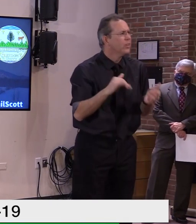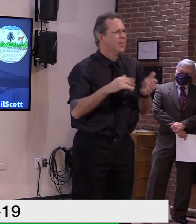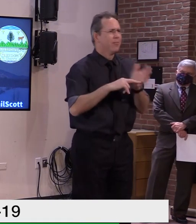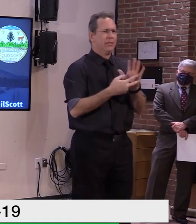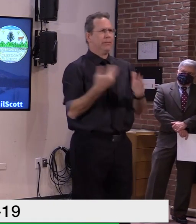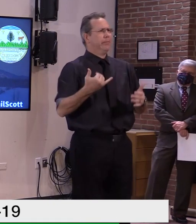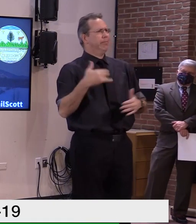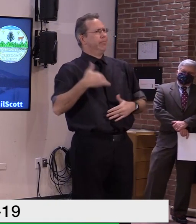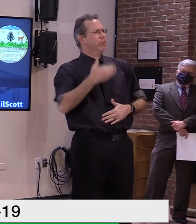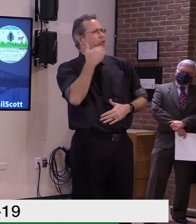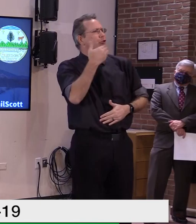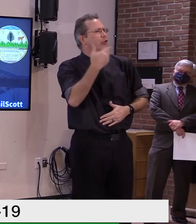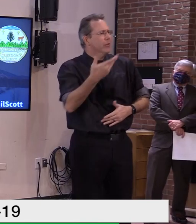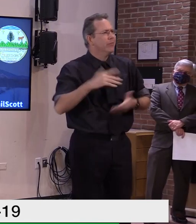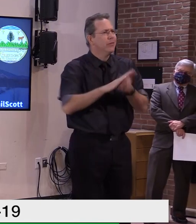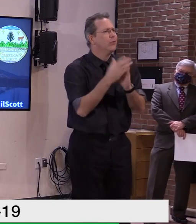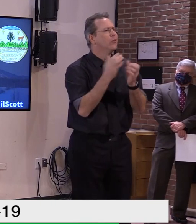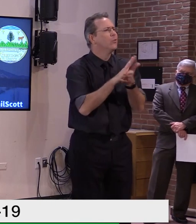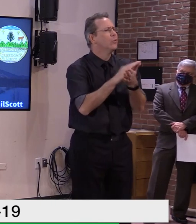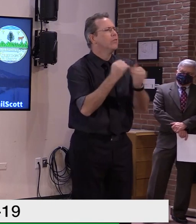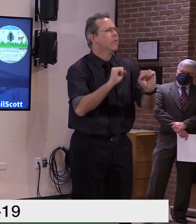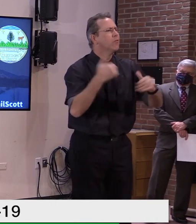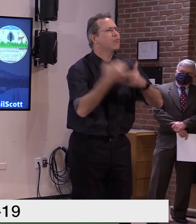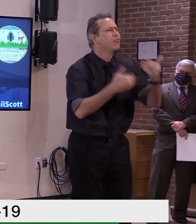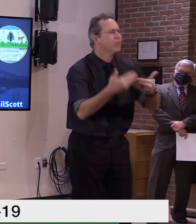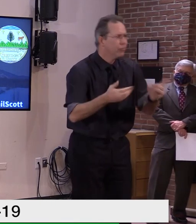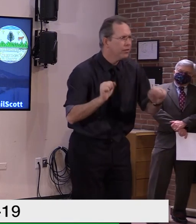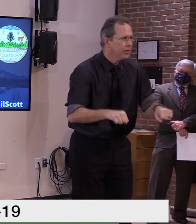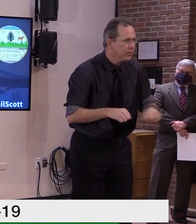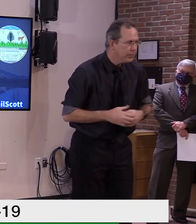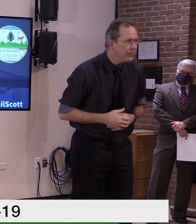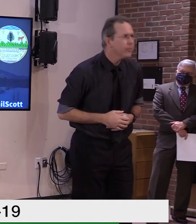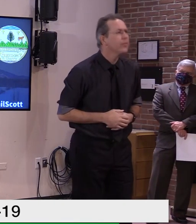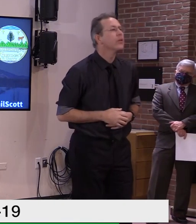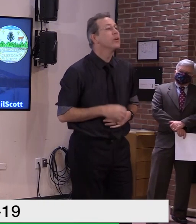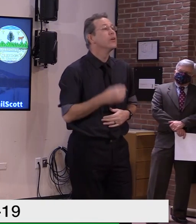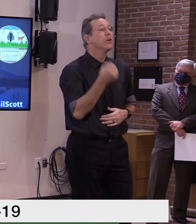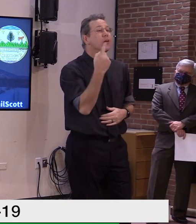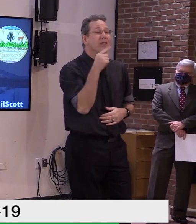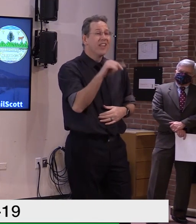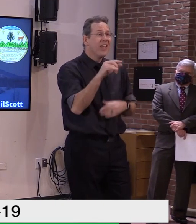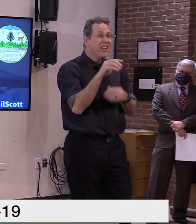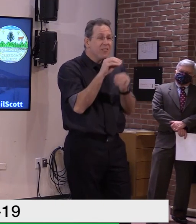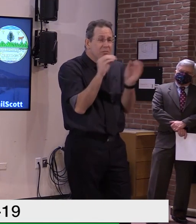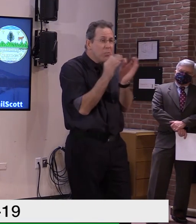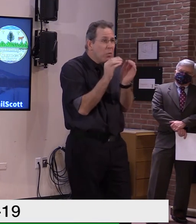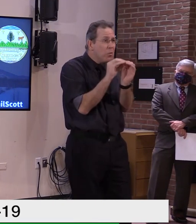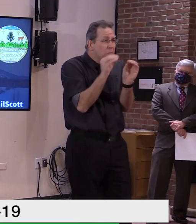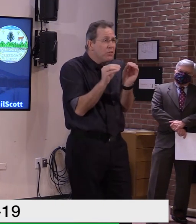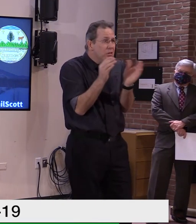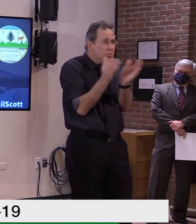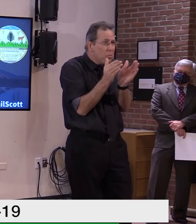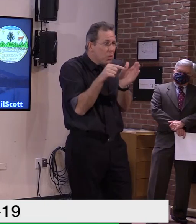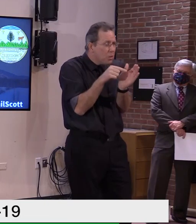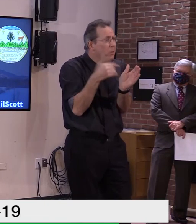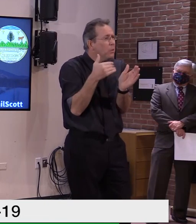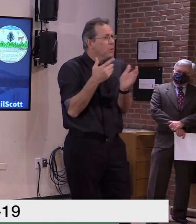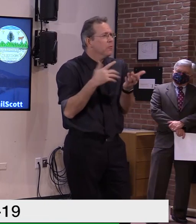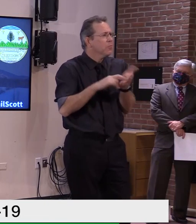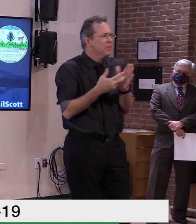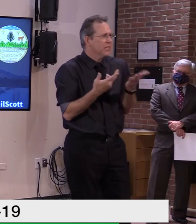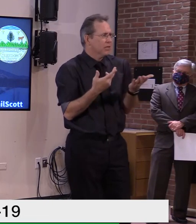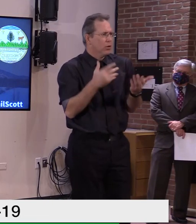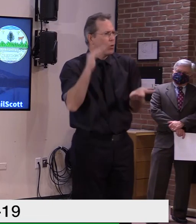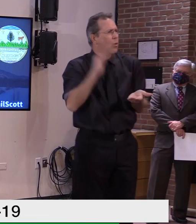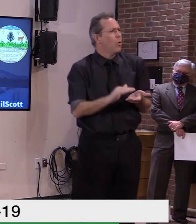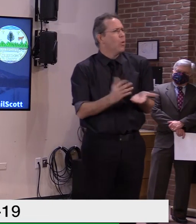is lower in our schools than in the general community, and that's a good thing. It also shows dedication from